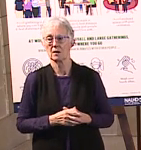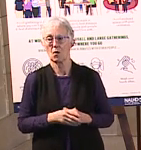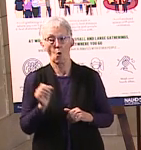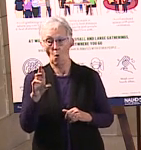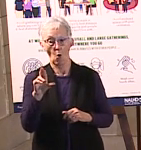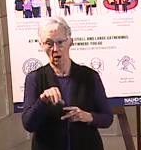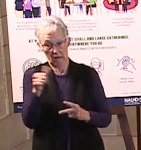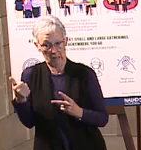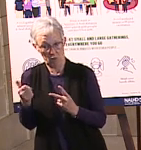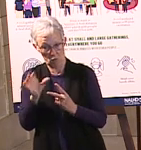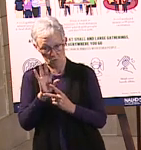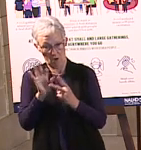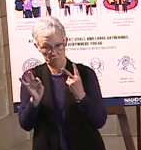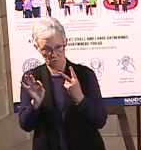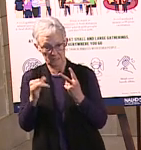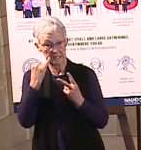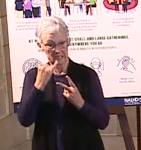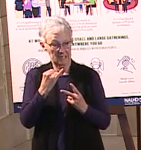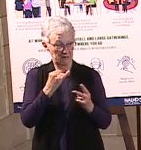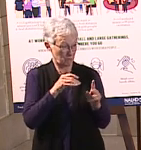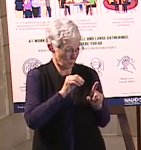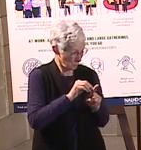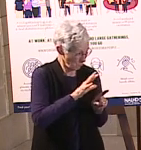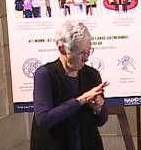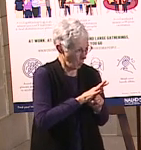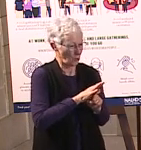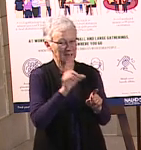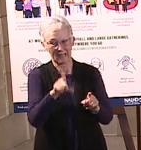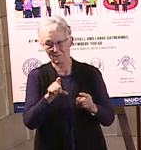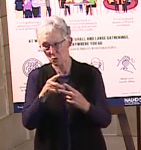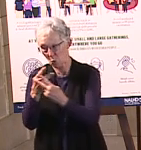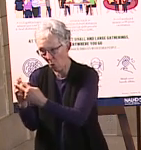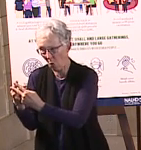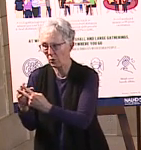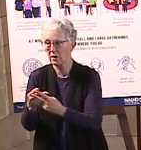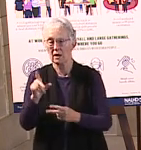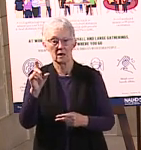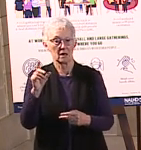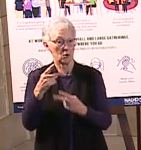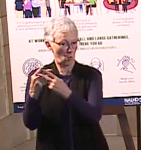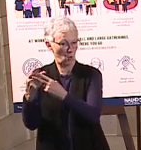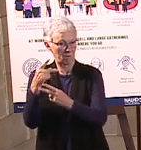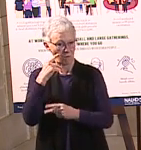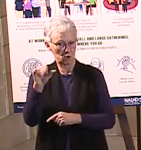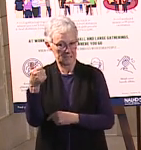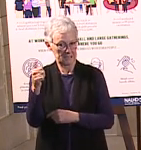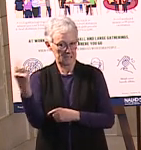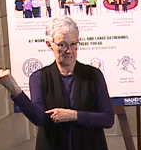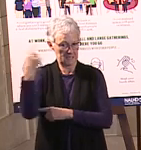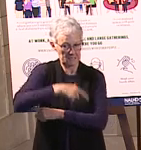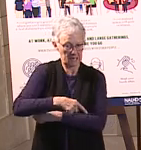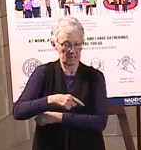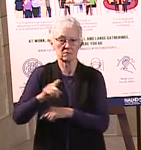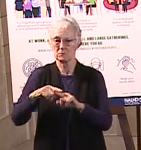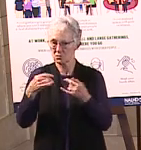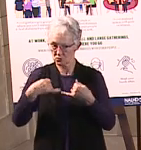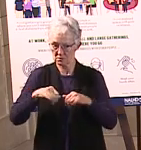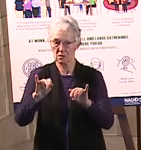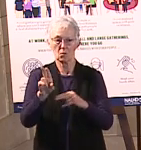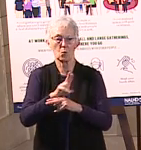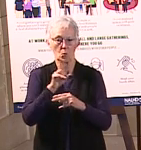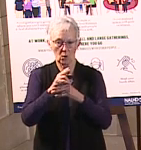days and leave quarantine. But again, you'll still have to, after that 10th day and you leave quarantine, you'll still have to wear a mask